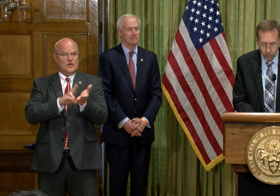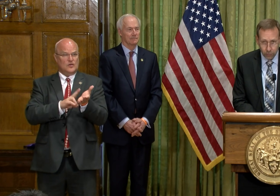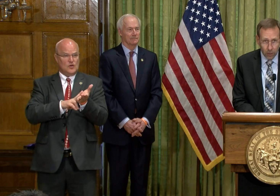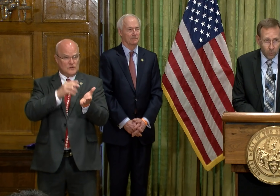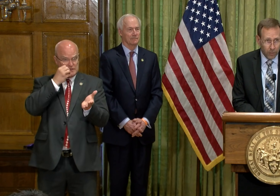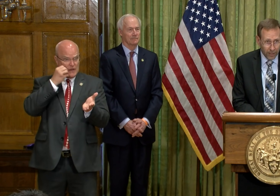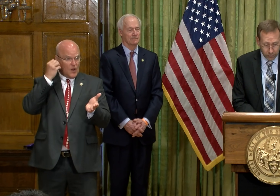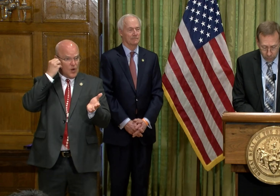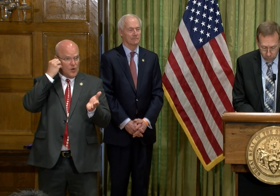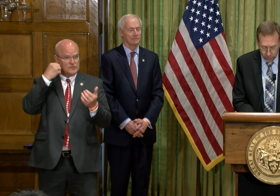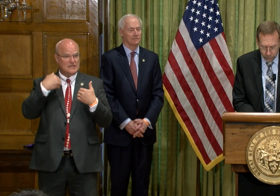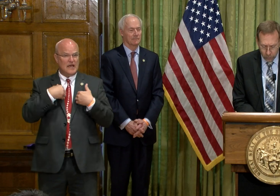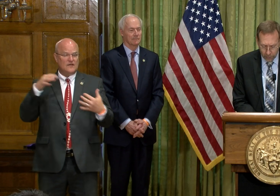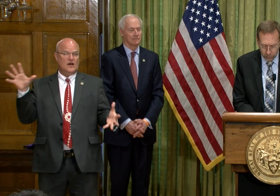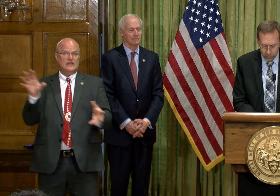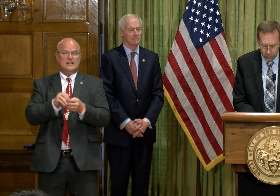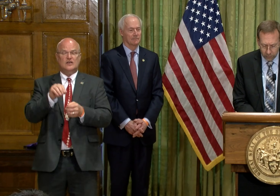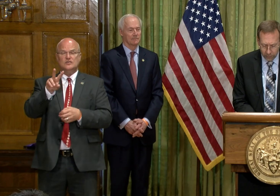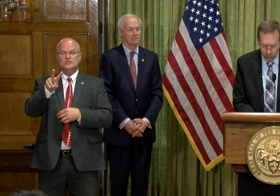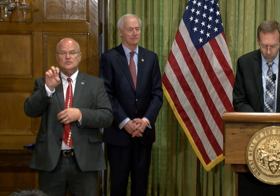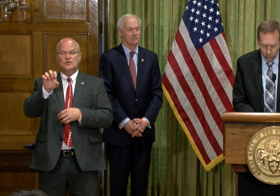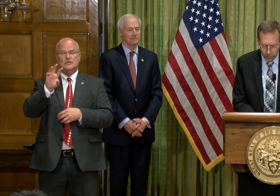nursing homes, we have a total of